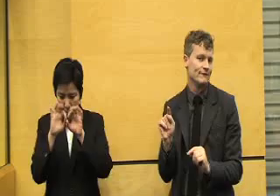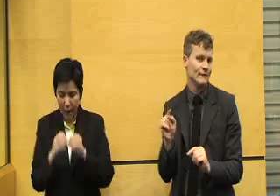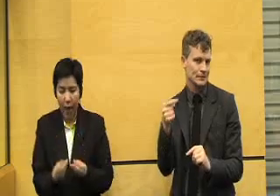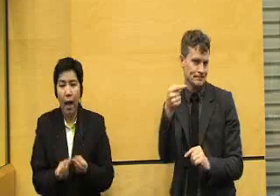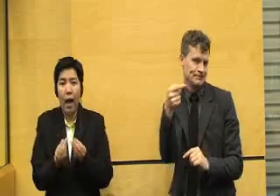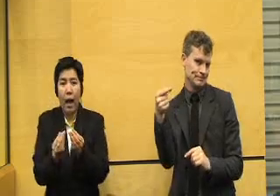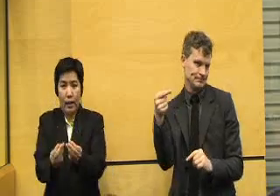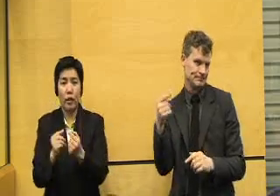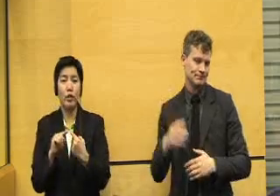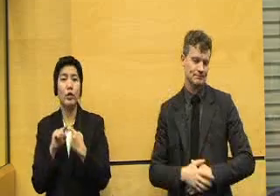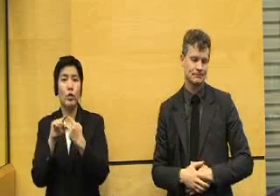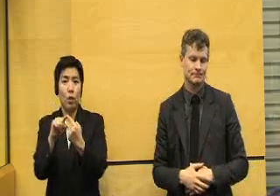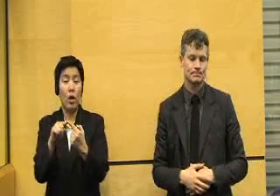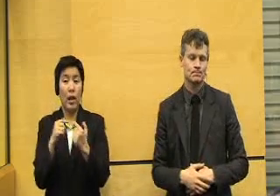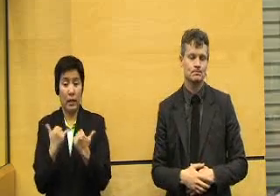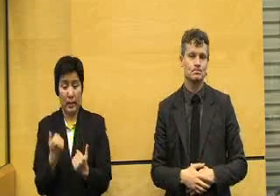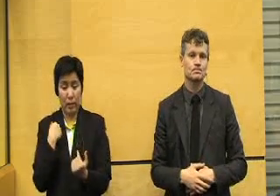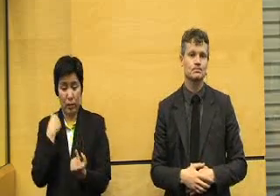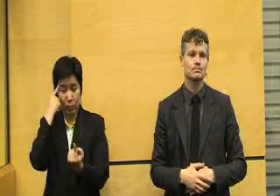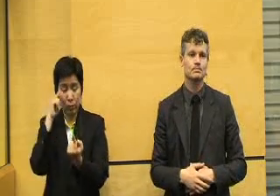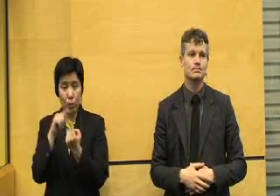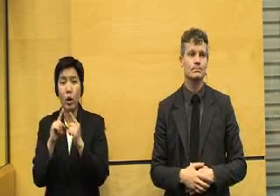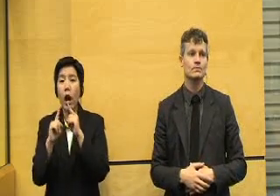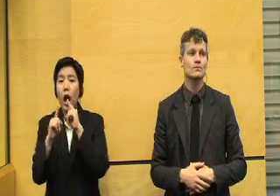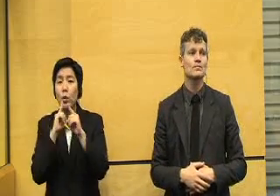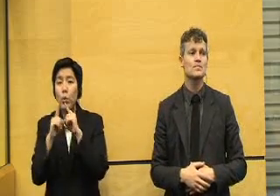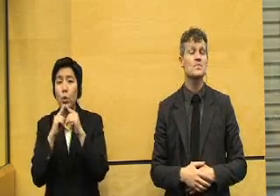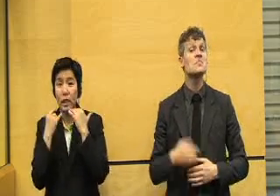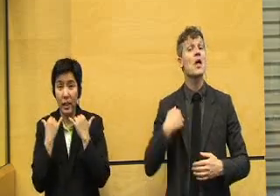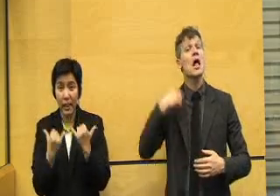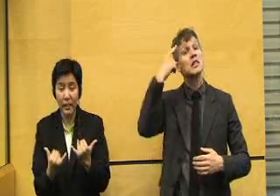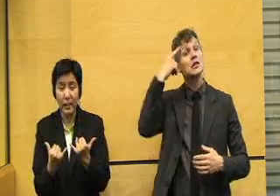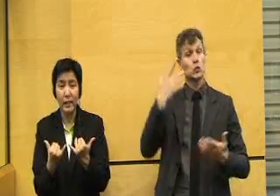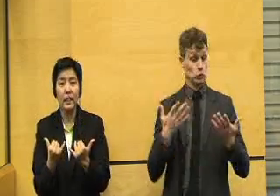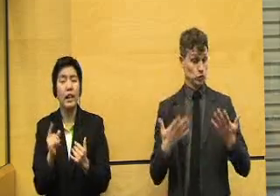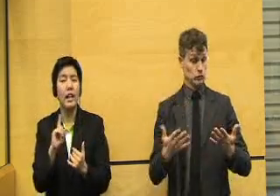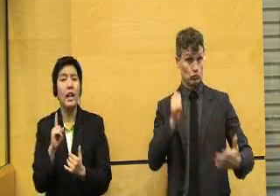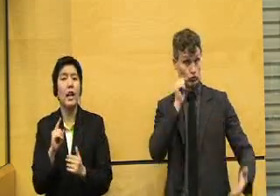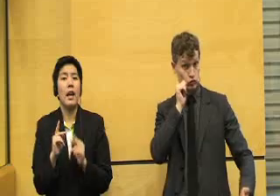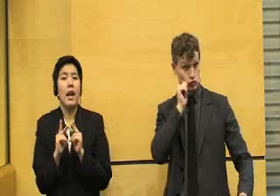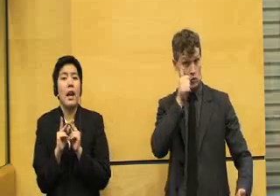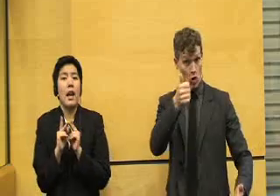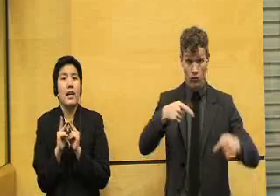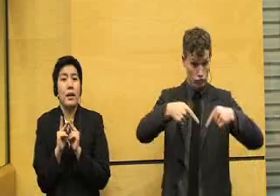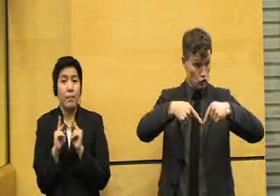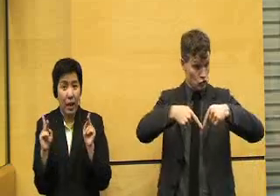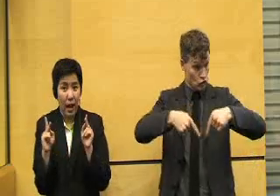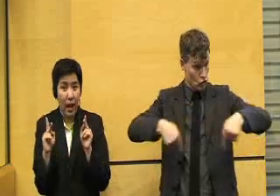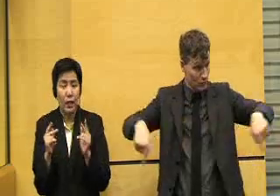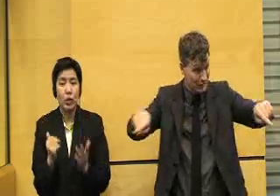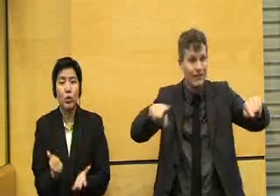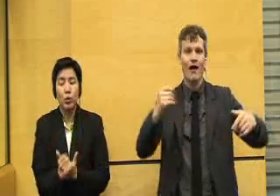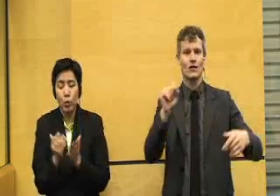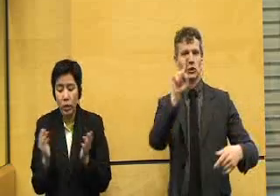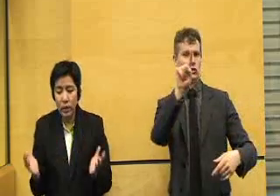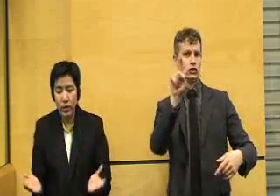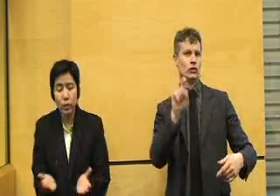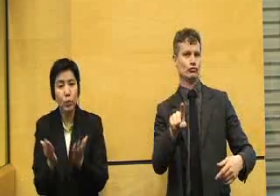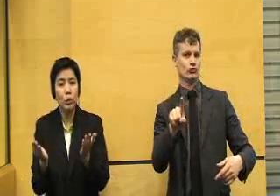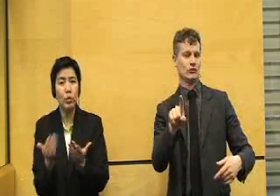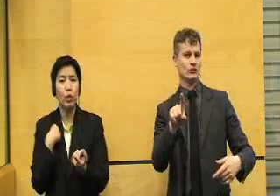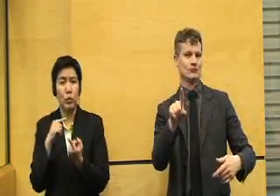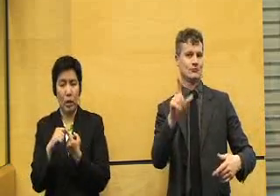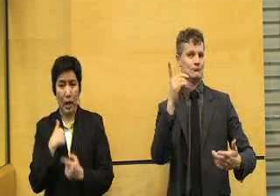In the course of constructive dialogue, the committee members will put forward many questions to you, which the